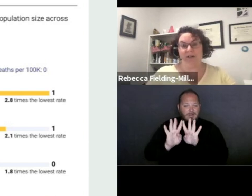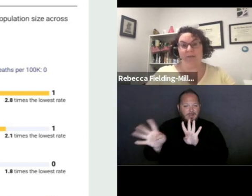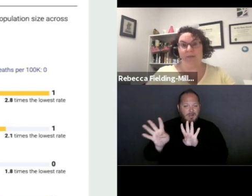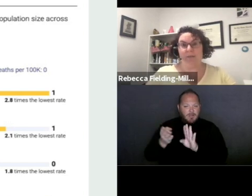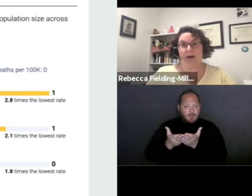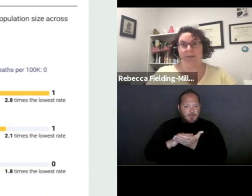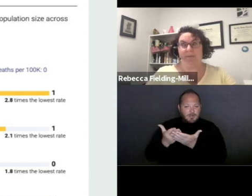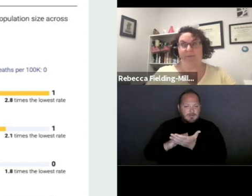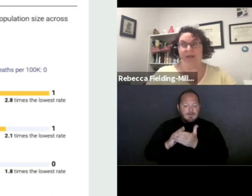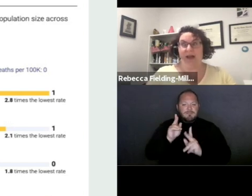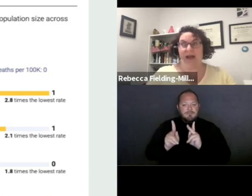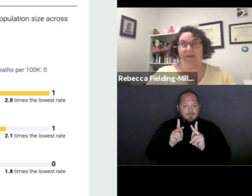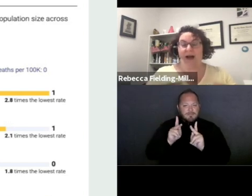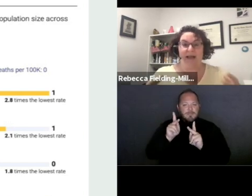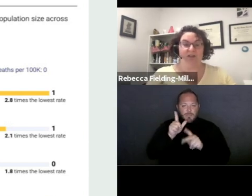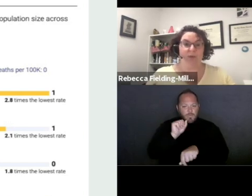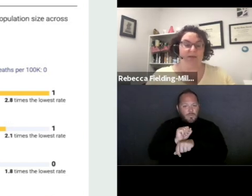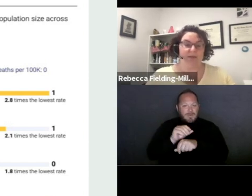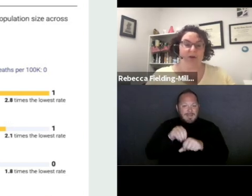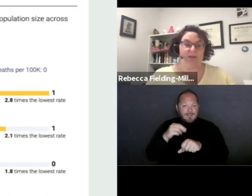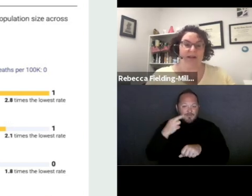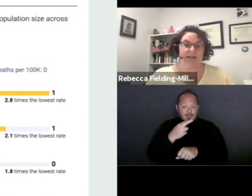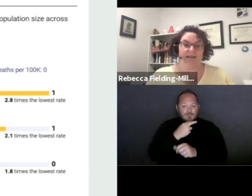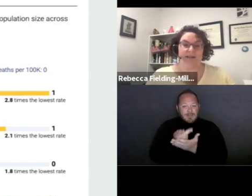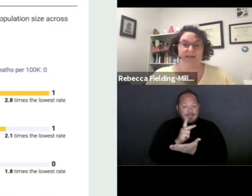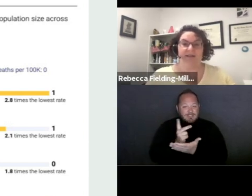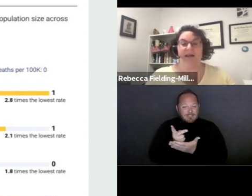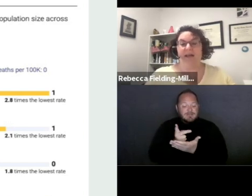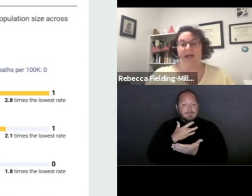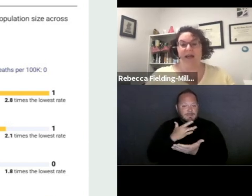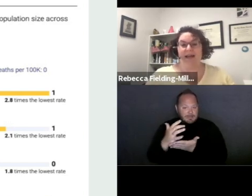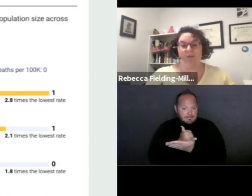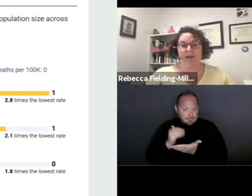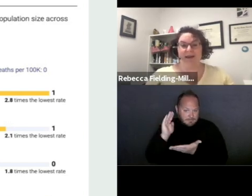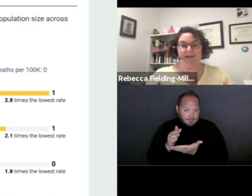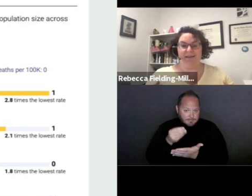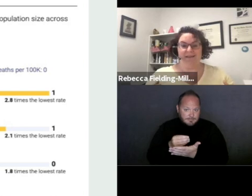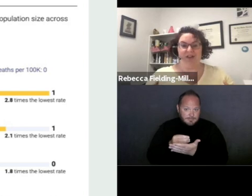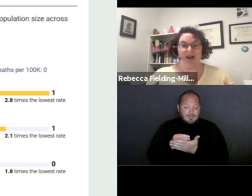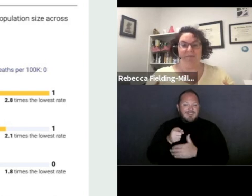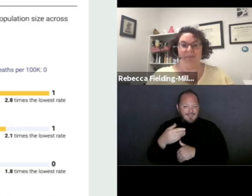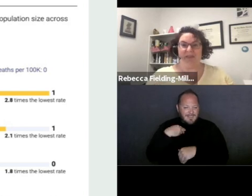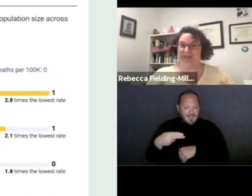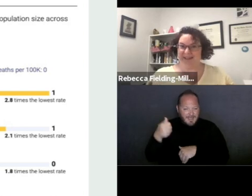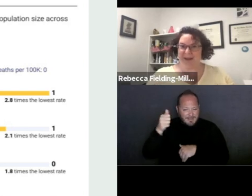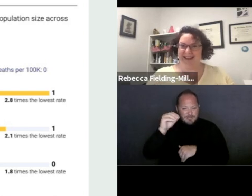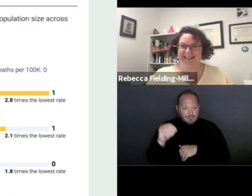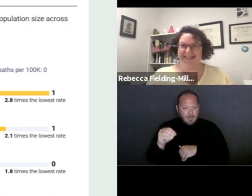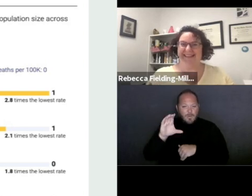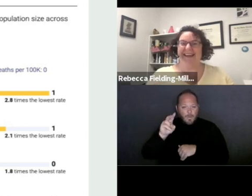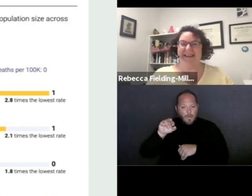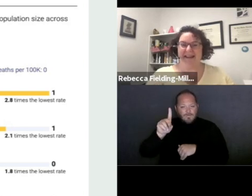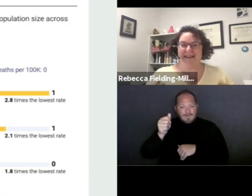were actually um, had the highest rates of COVID-19 sickness. And that's because it's a job without sick